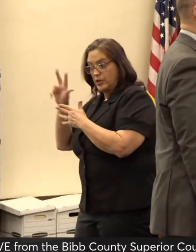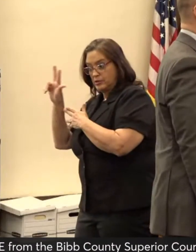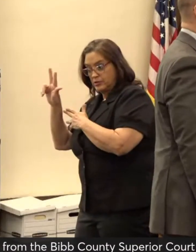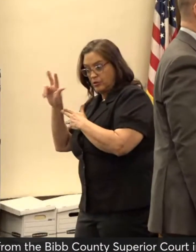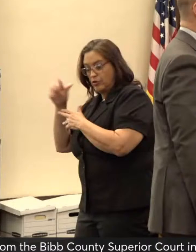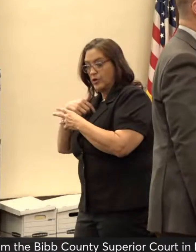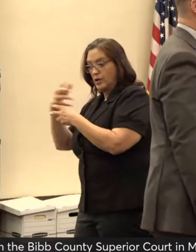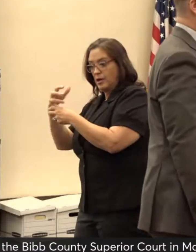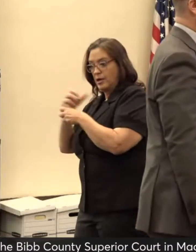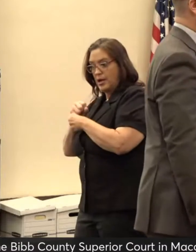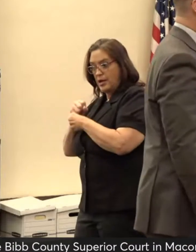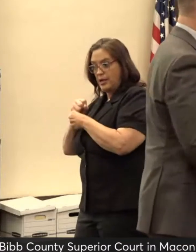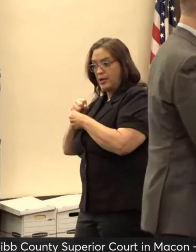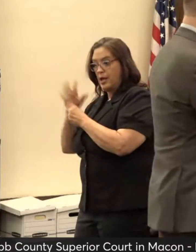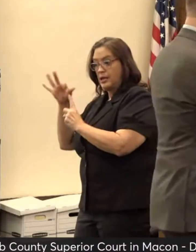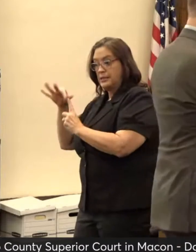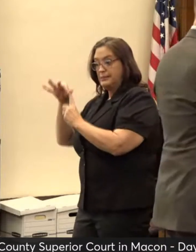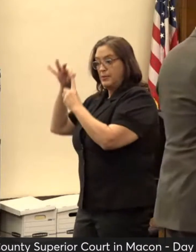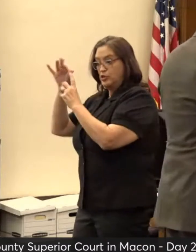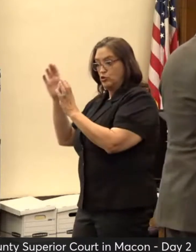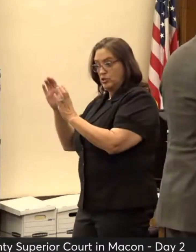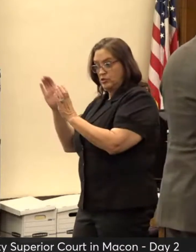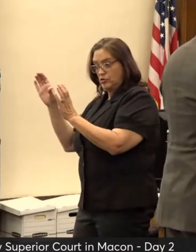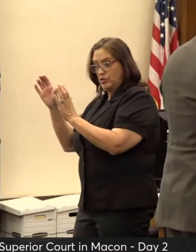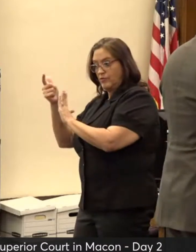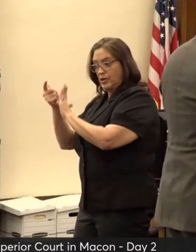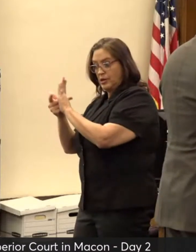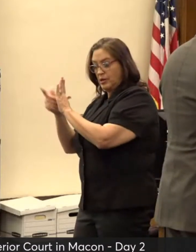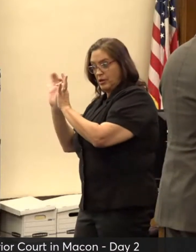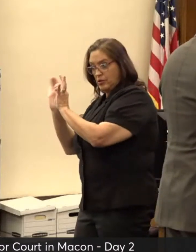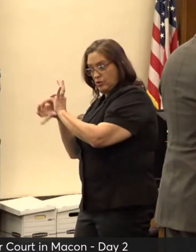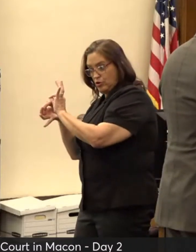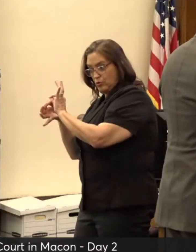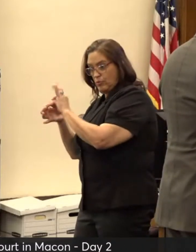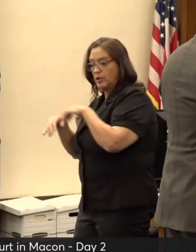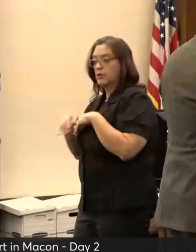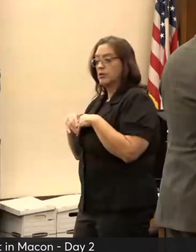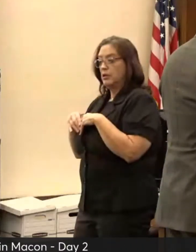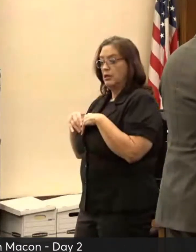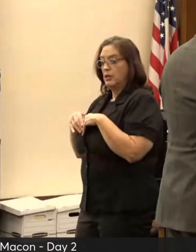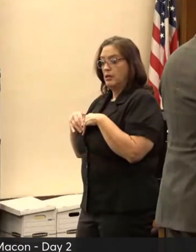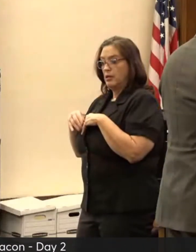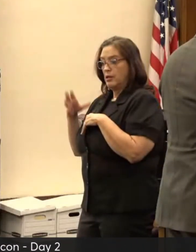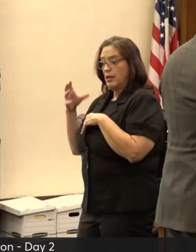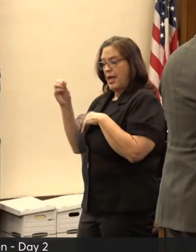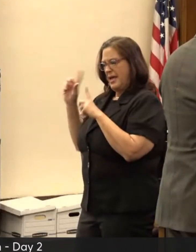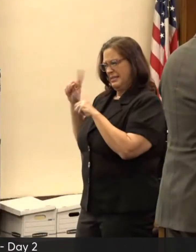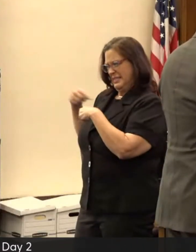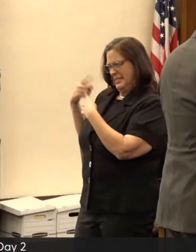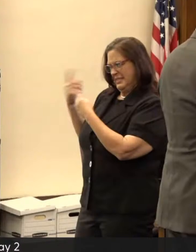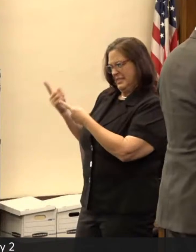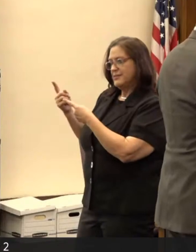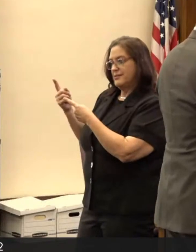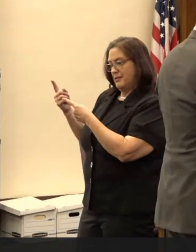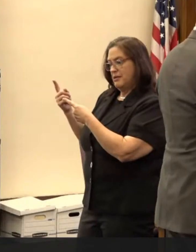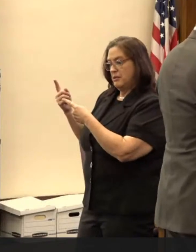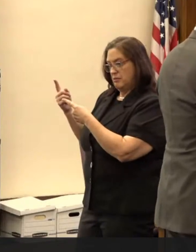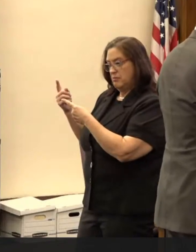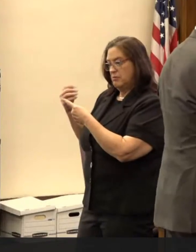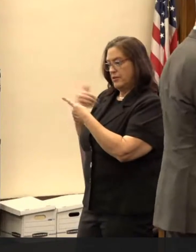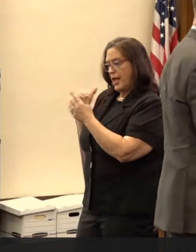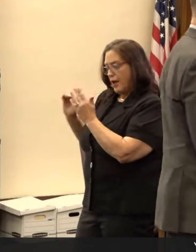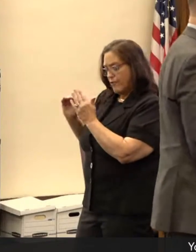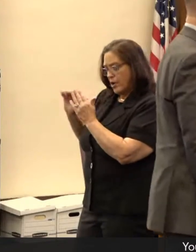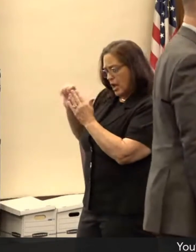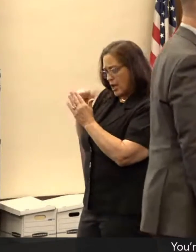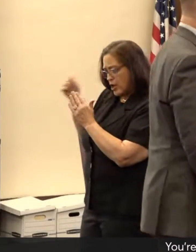my specialty certificate in legal interpreting. And then since that time, they've come out with another certification called the